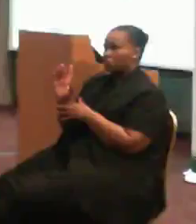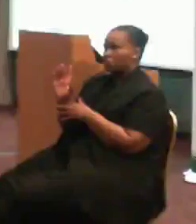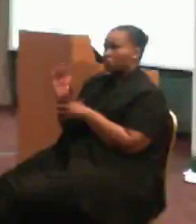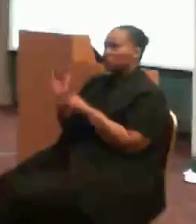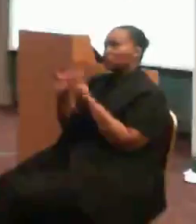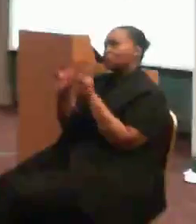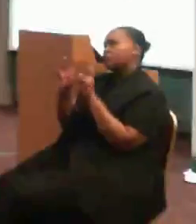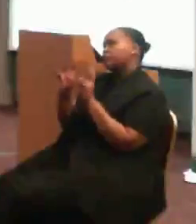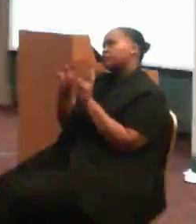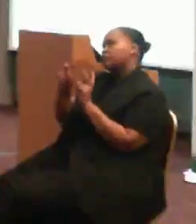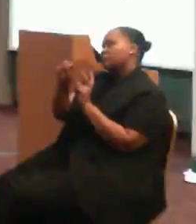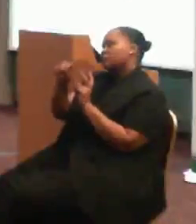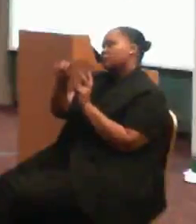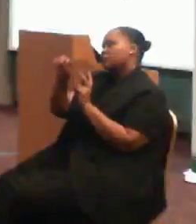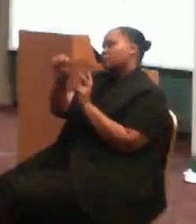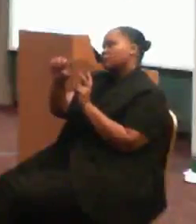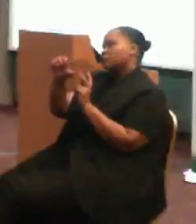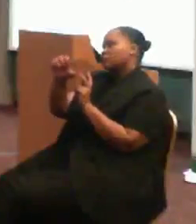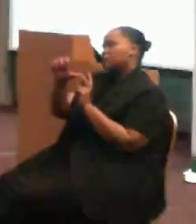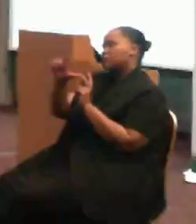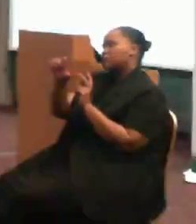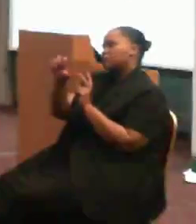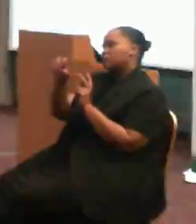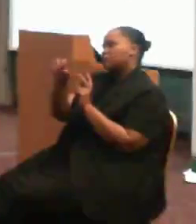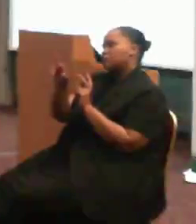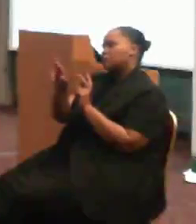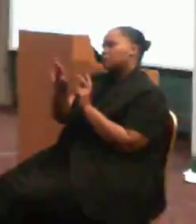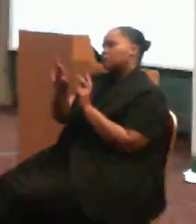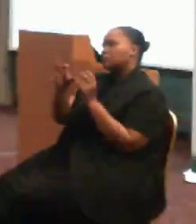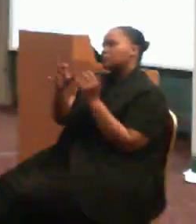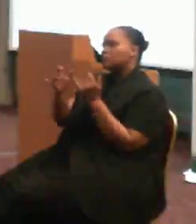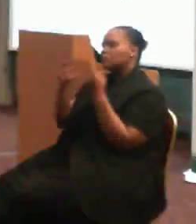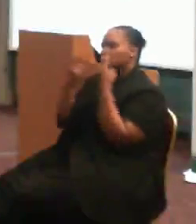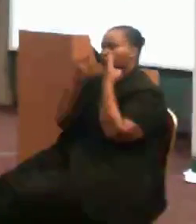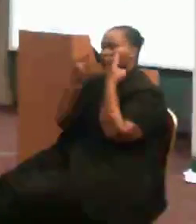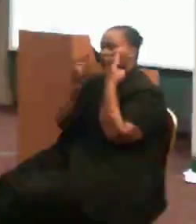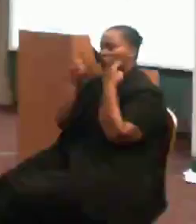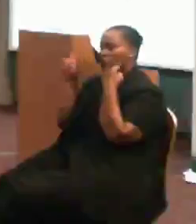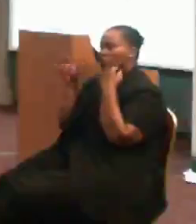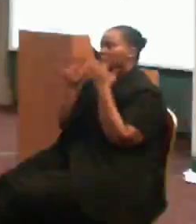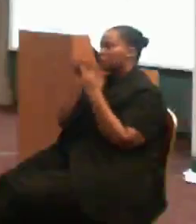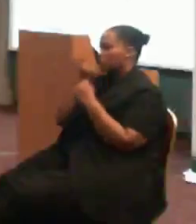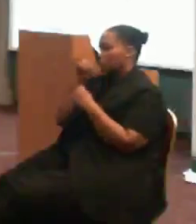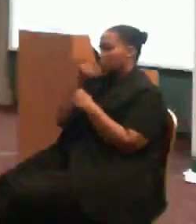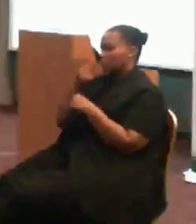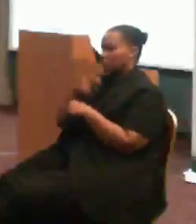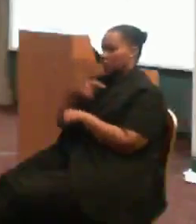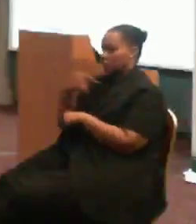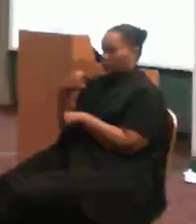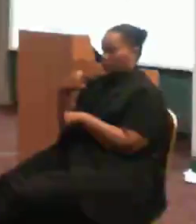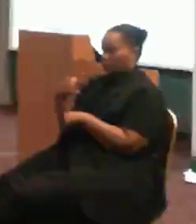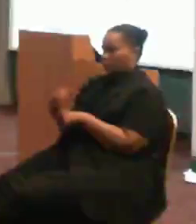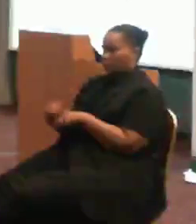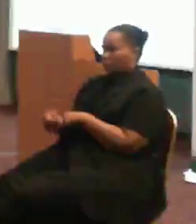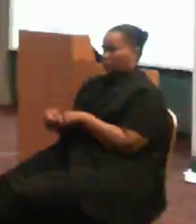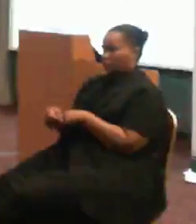but the nuclear power plants, they're getting the Chinese, who are the vendors, to give them data